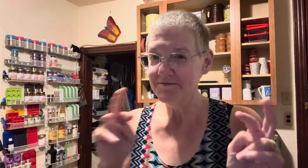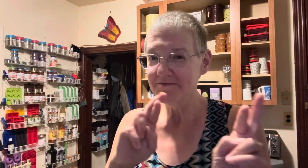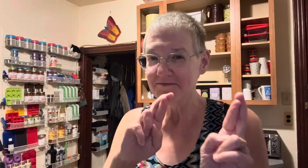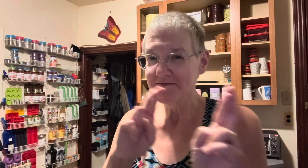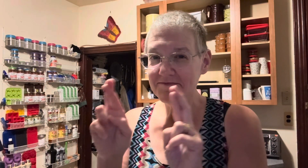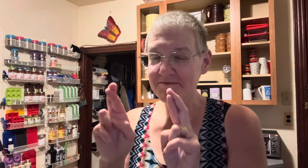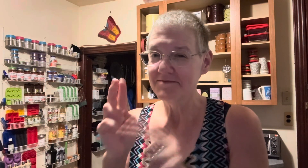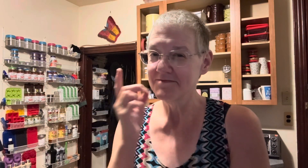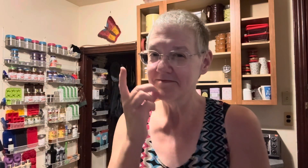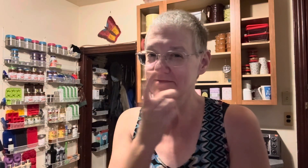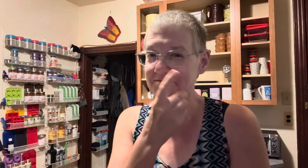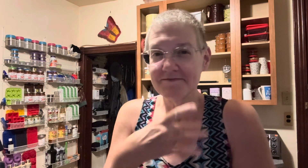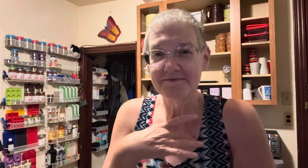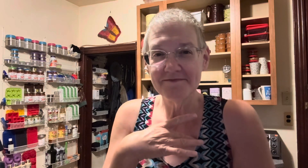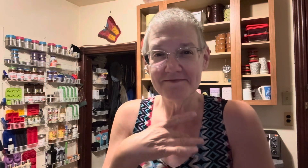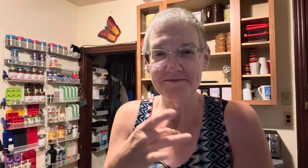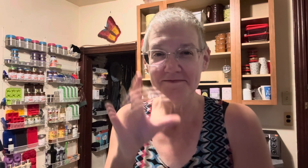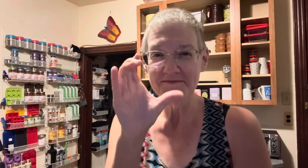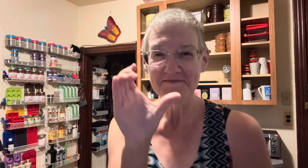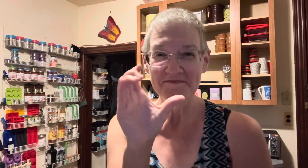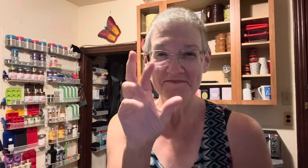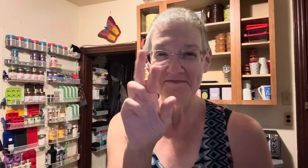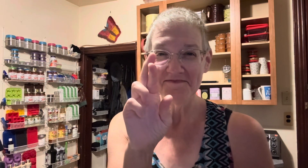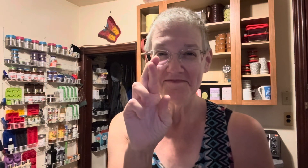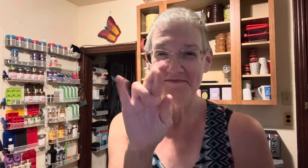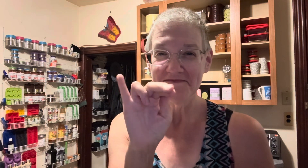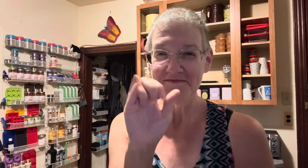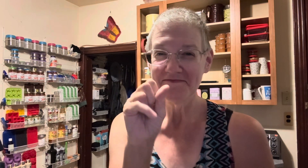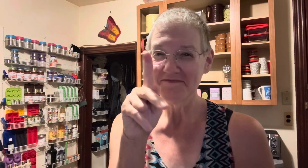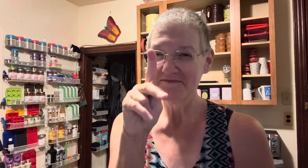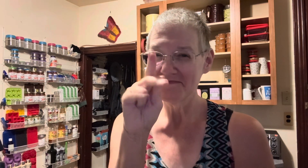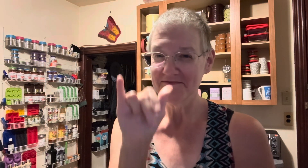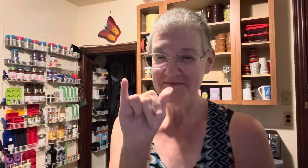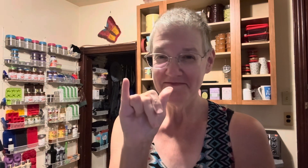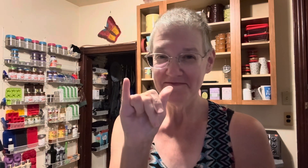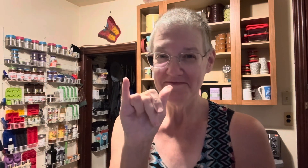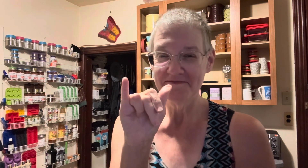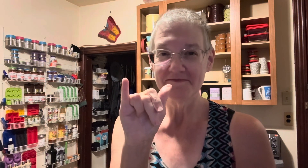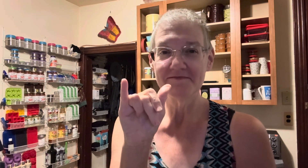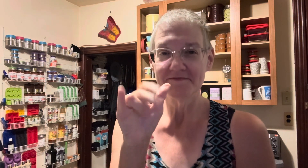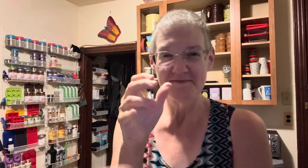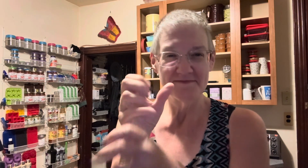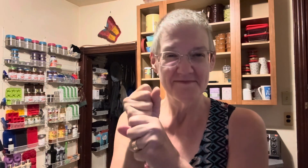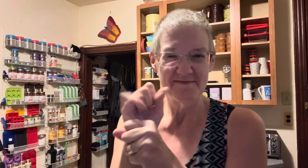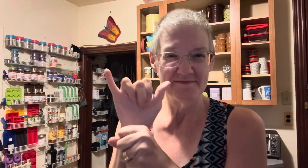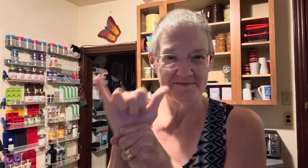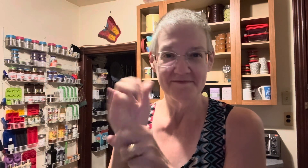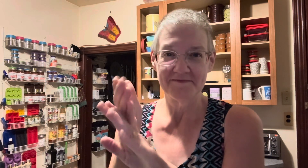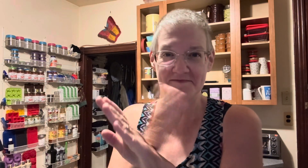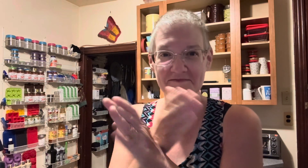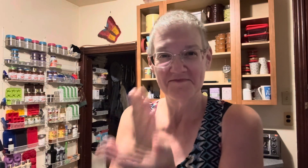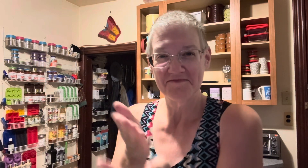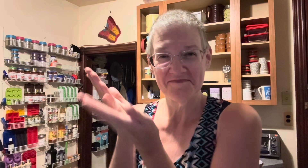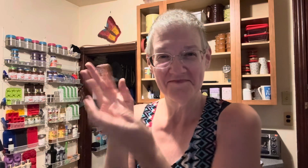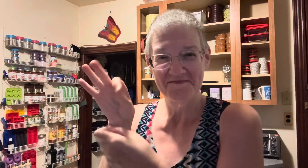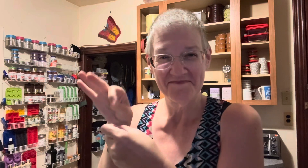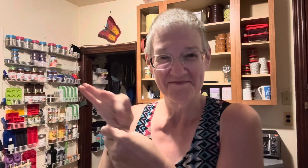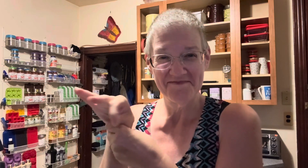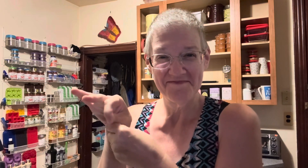The bacon's ready, and Dale likes it crispy, so let's take care of that before we bring him his tea.